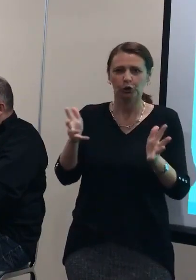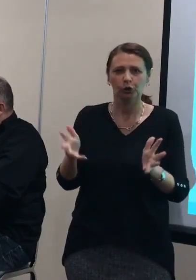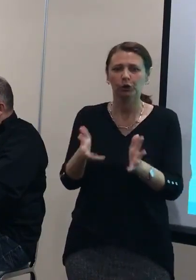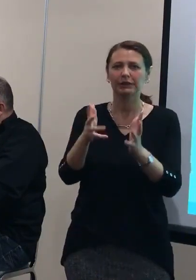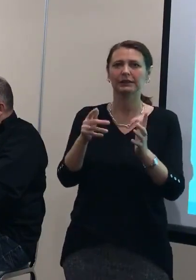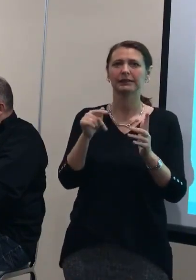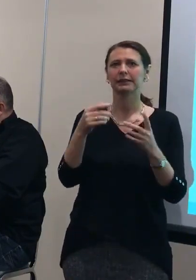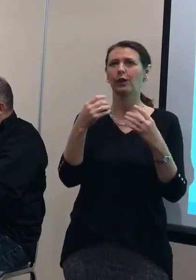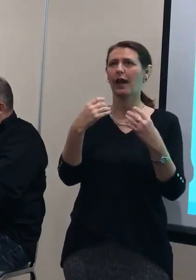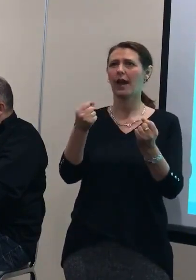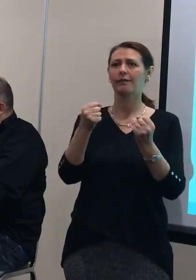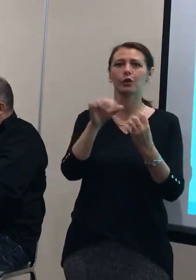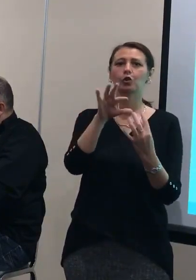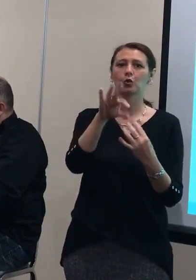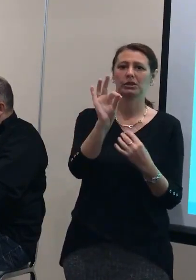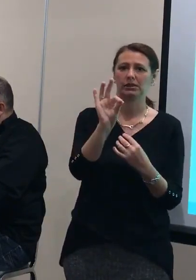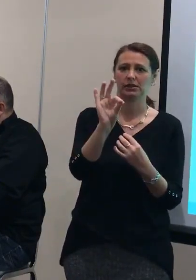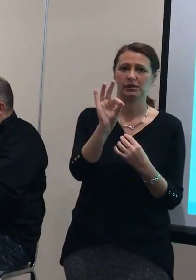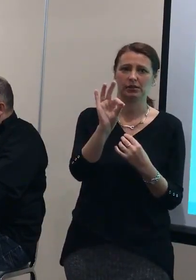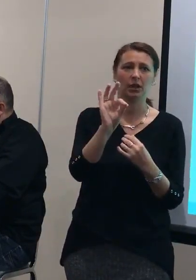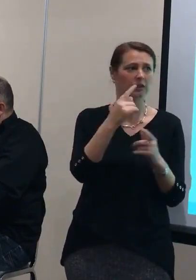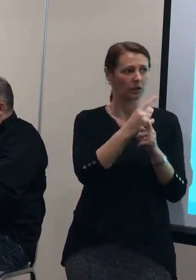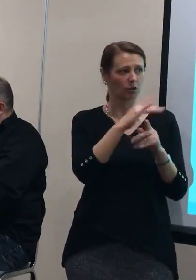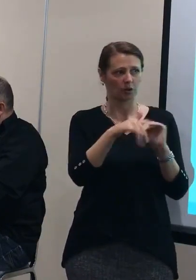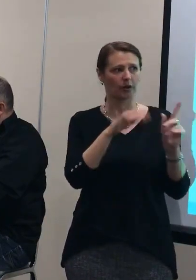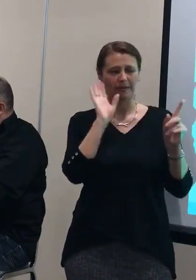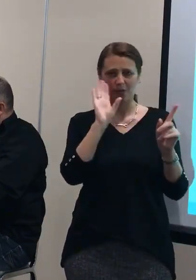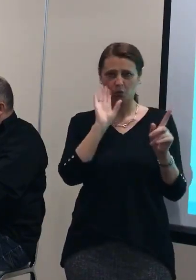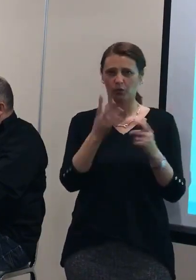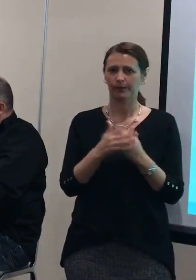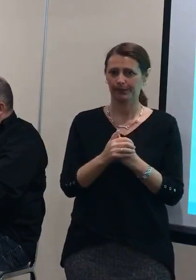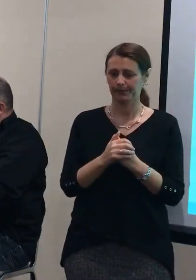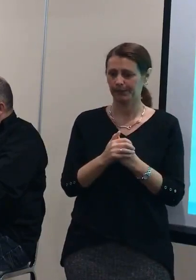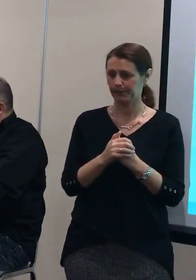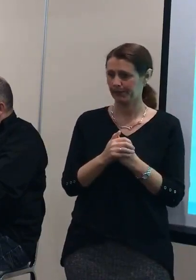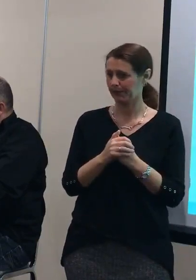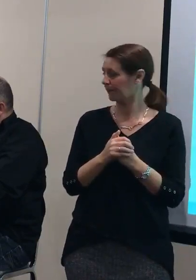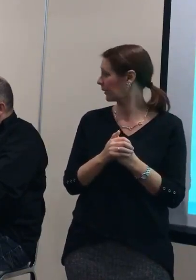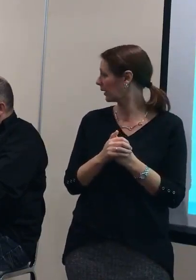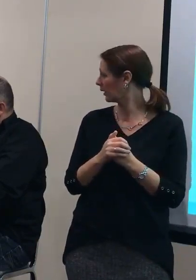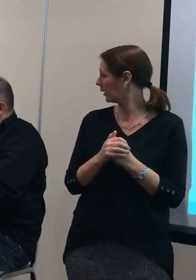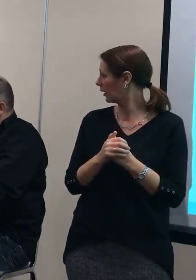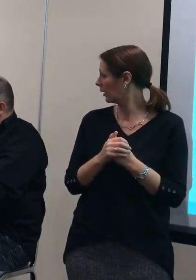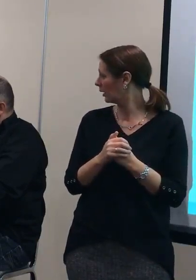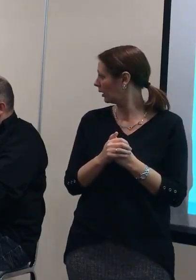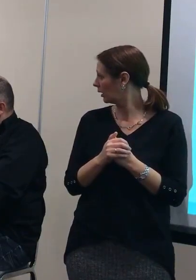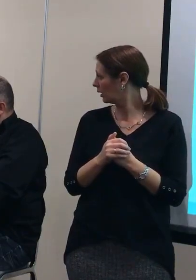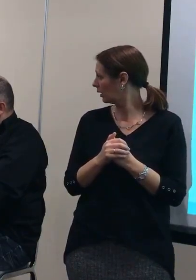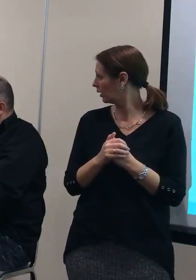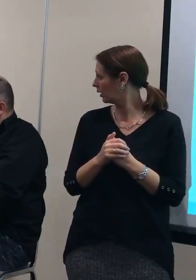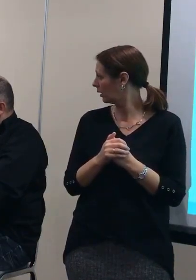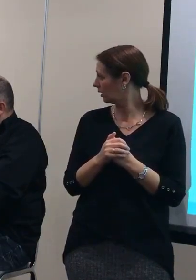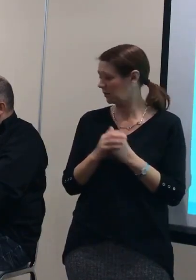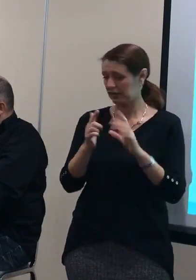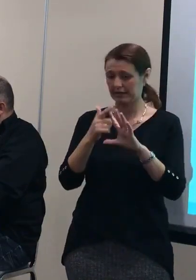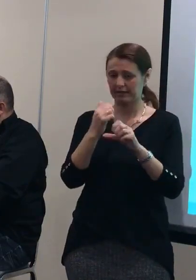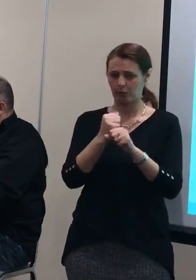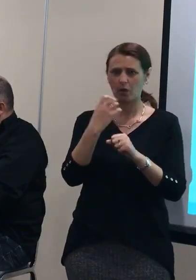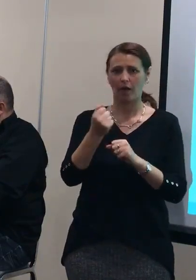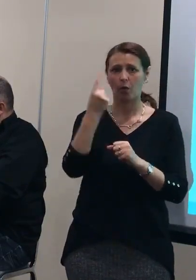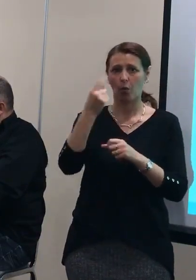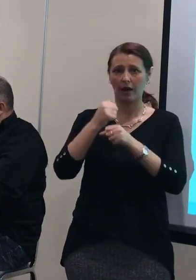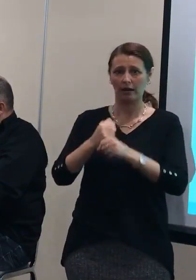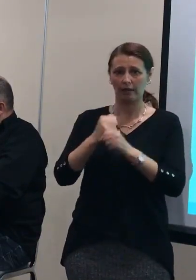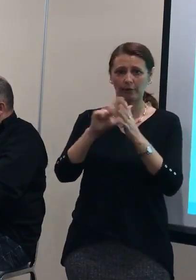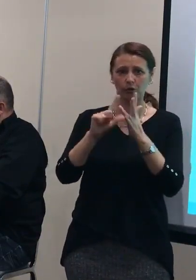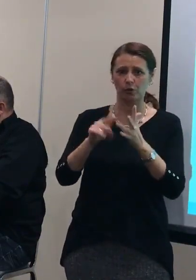having choice, which you alluded to before as well. So, for example, we've got one club that